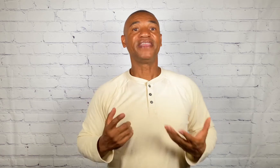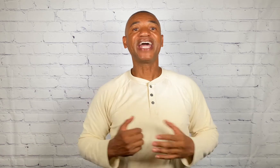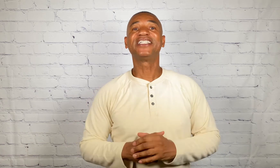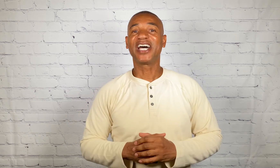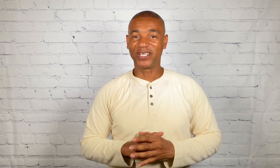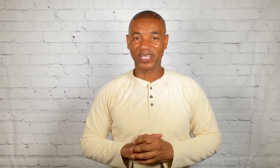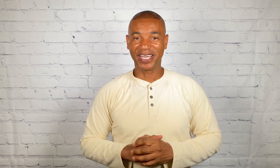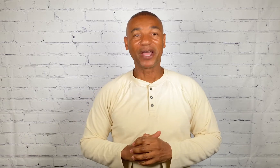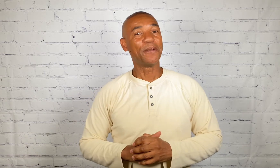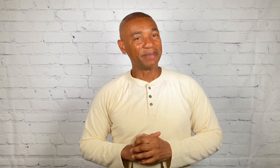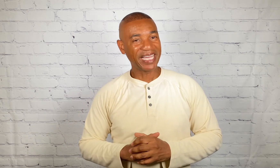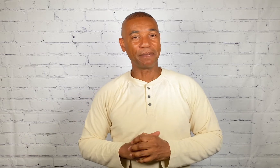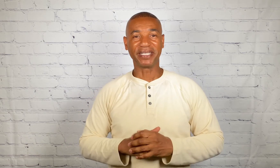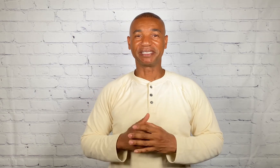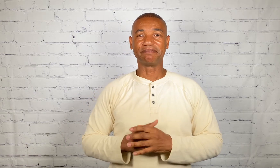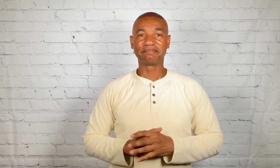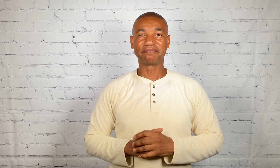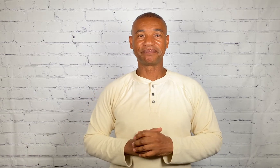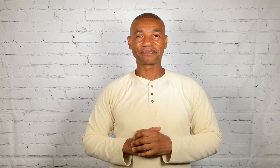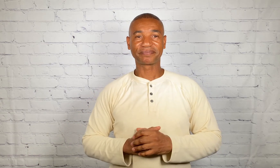That is how you sign metabolism.